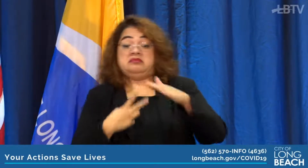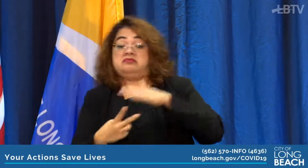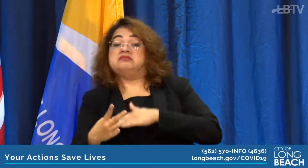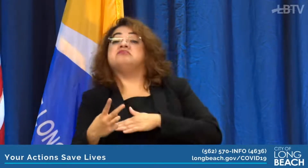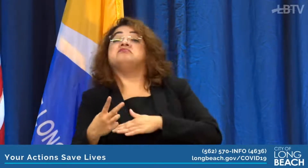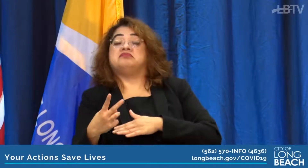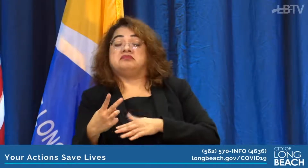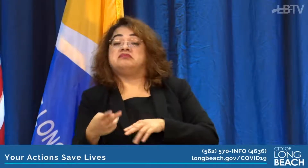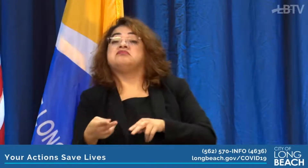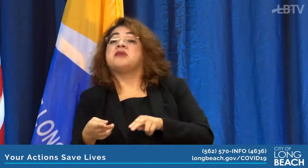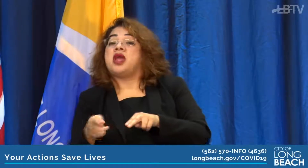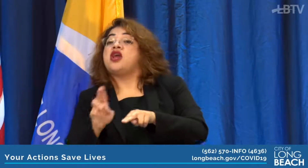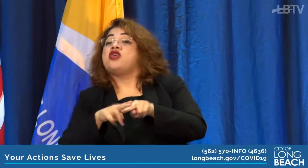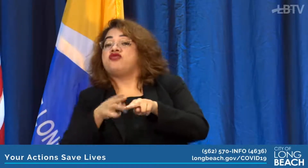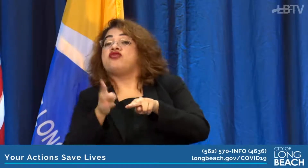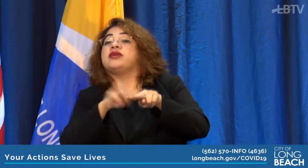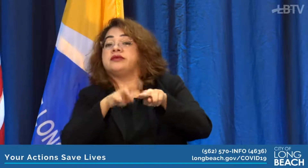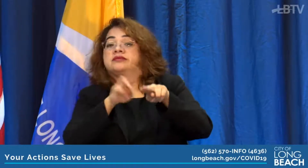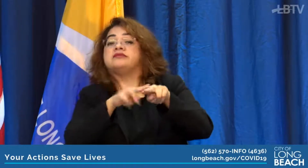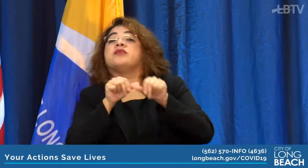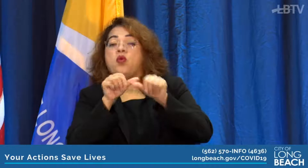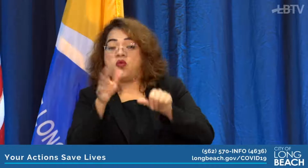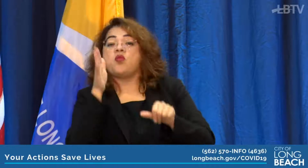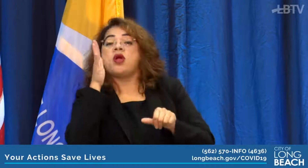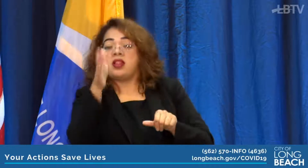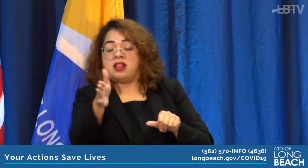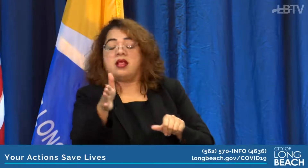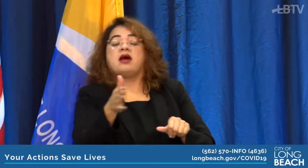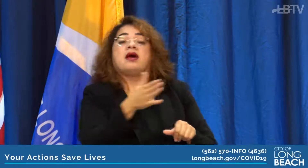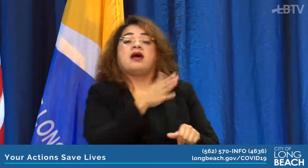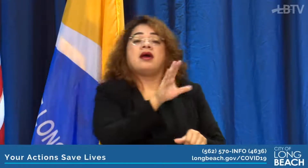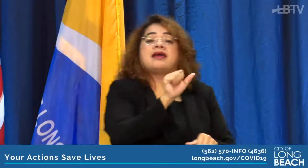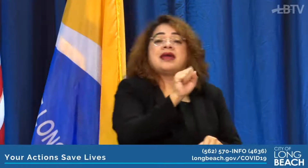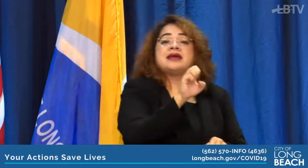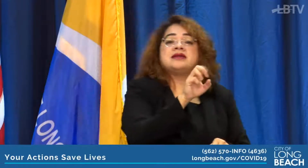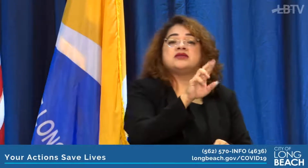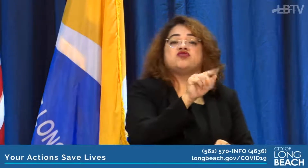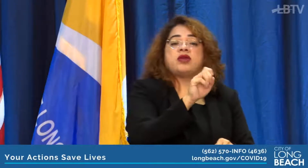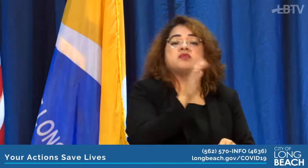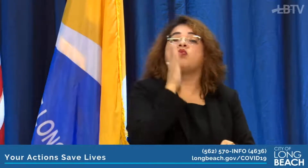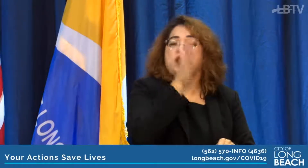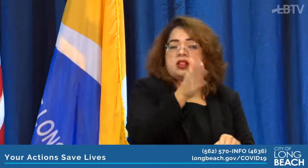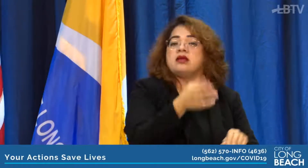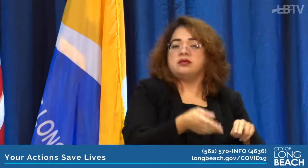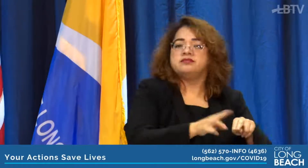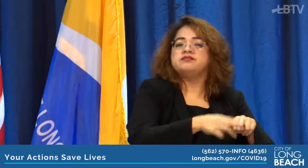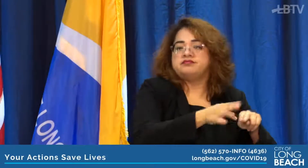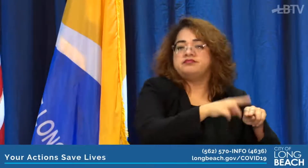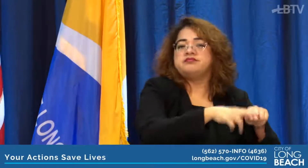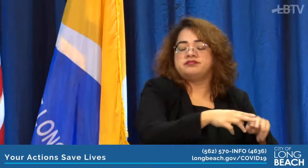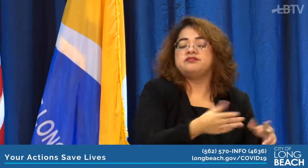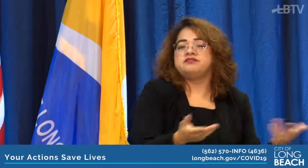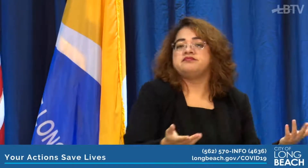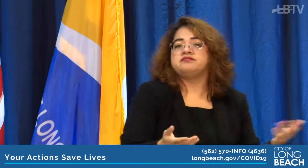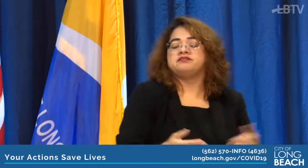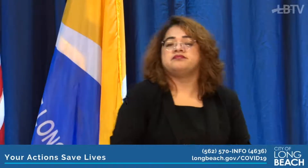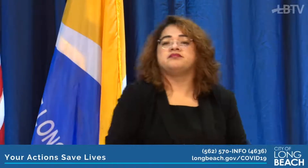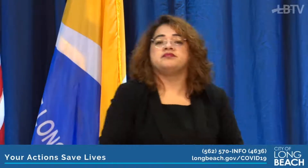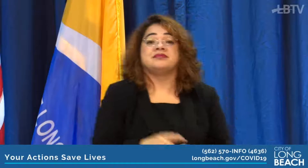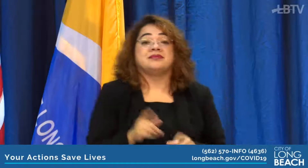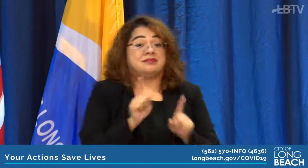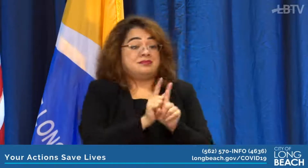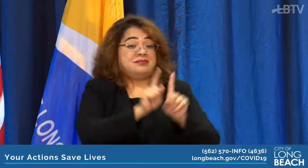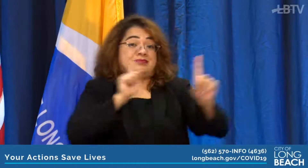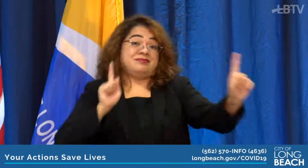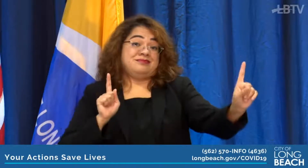rate, we anticipate, will continue to increase, particularly if people do not really practice the safe social